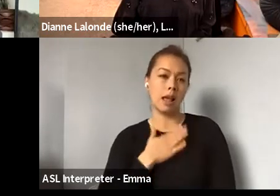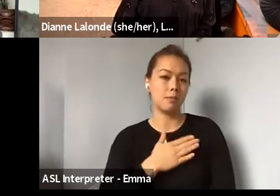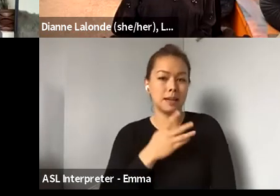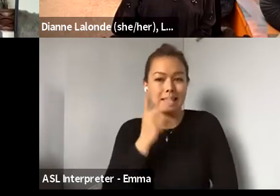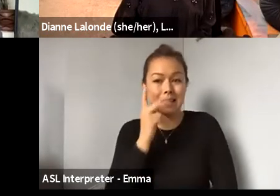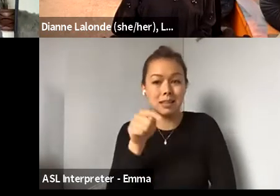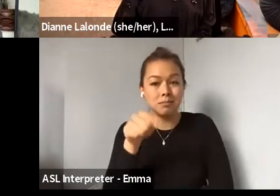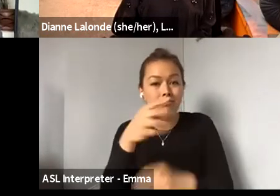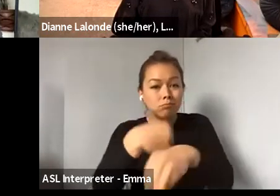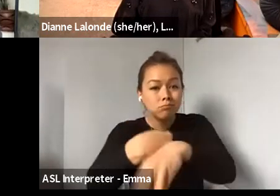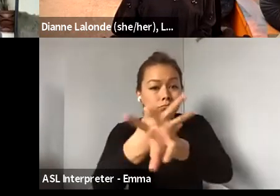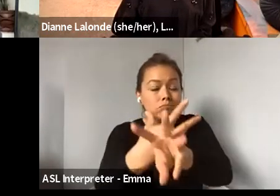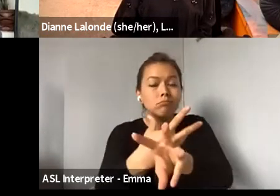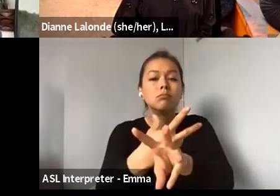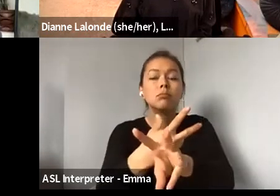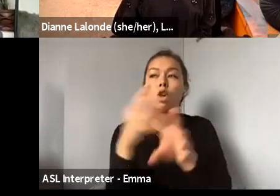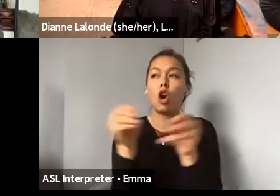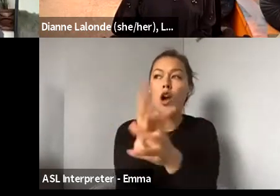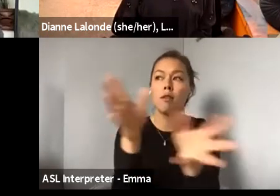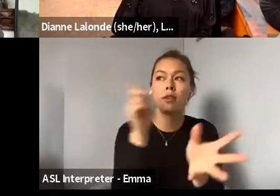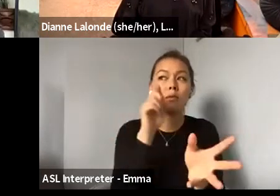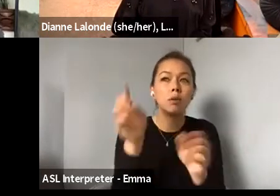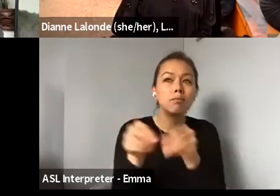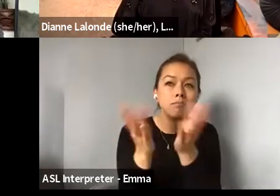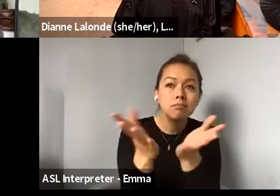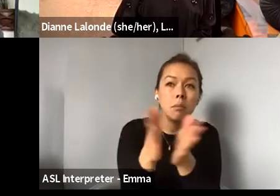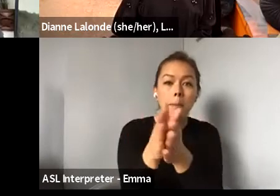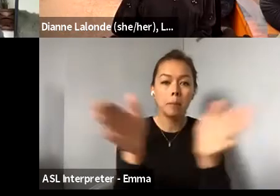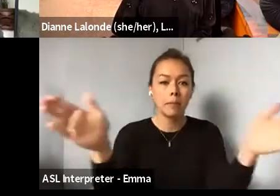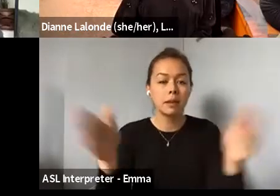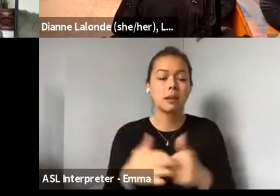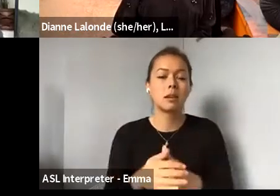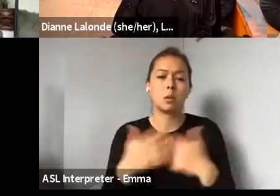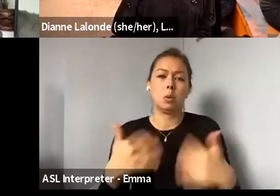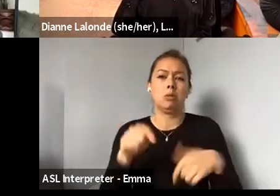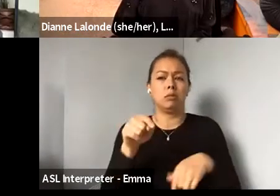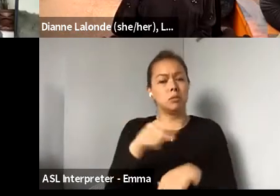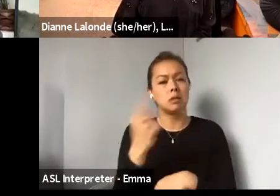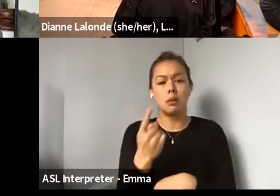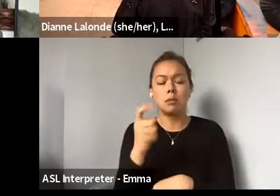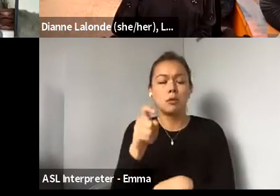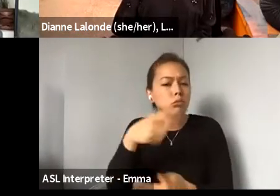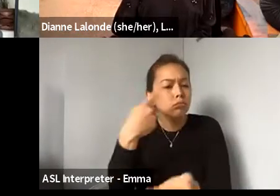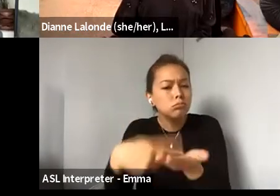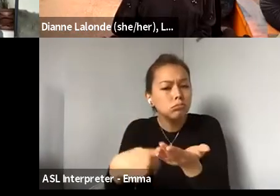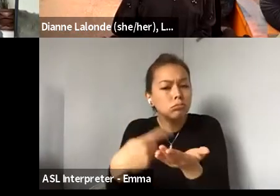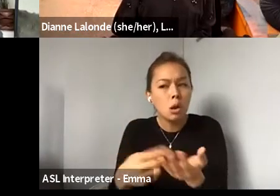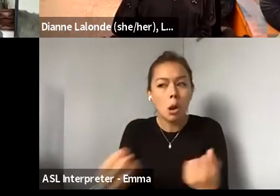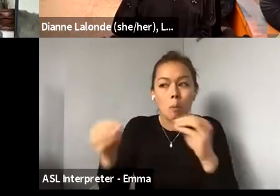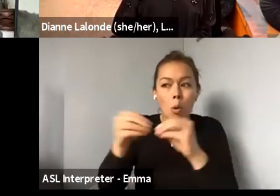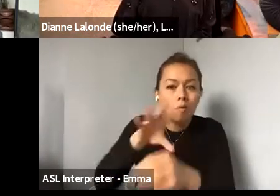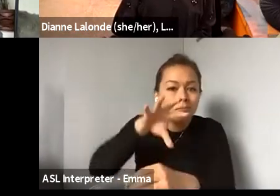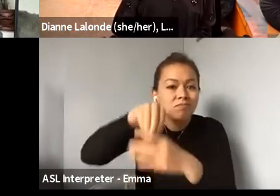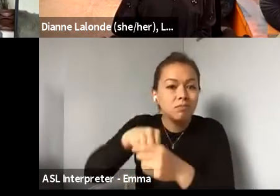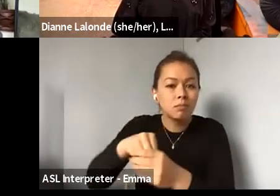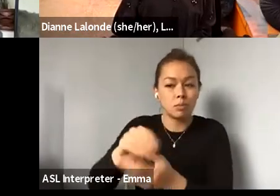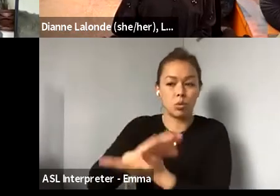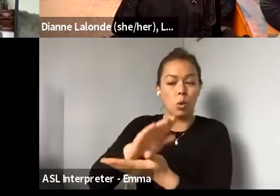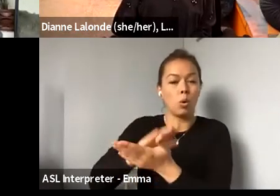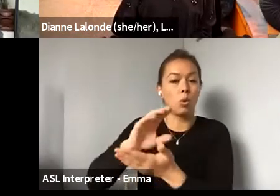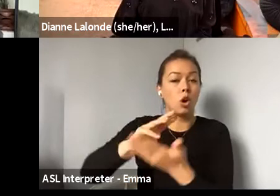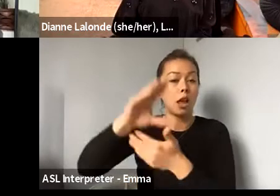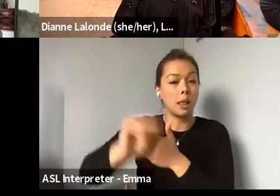something that should be expressed more in the school curriculum, and hopefully in time, with the help of amazing people